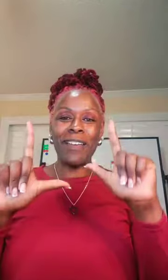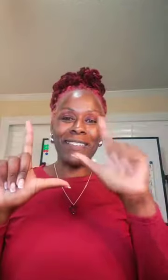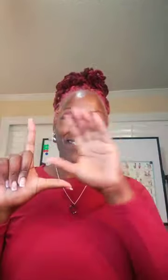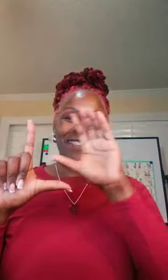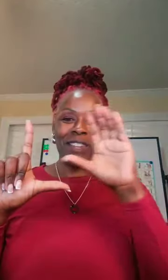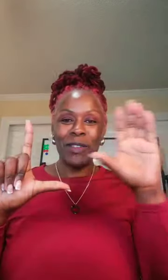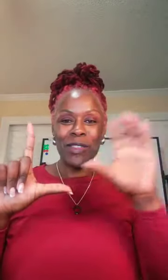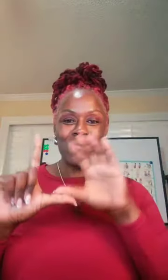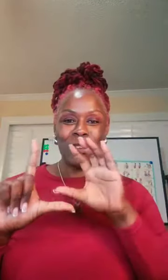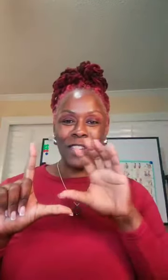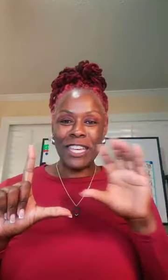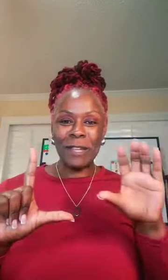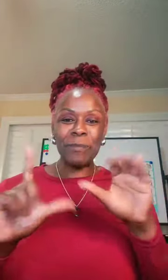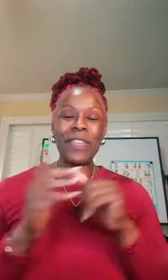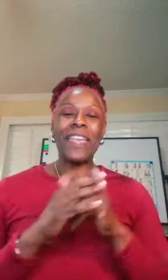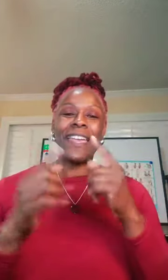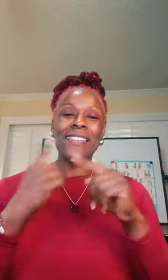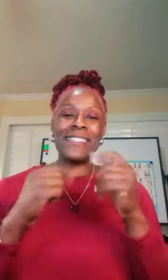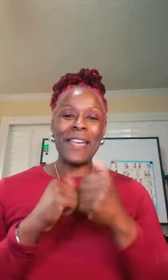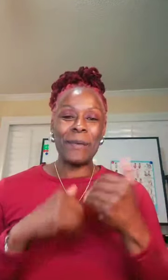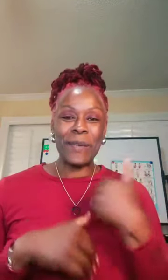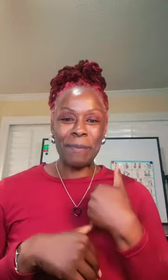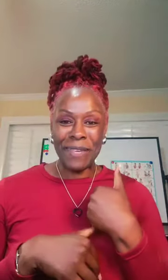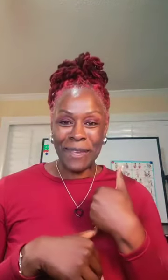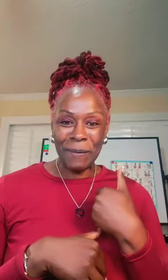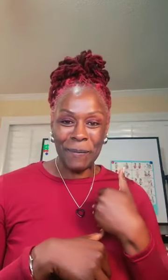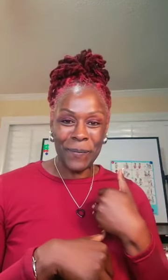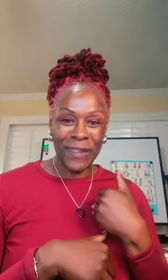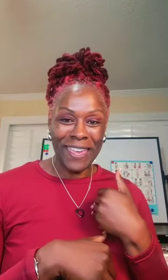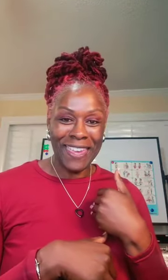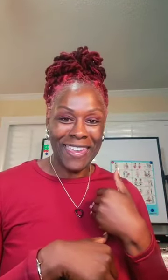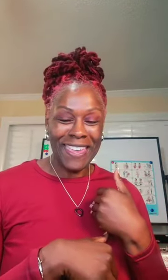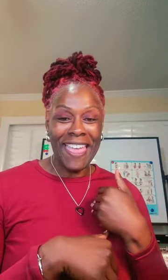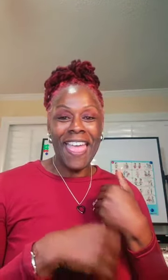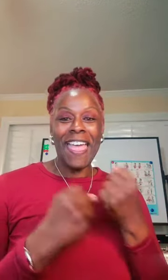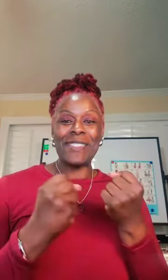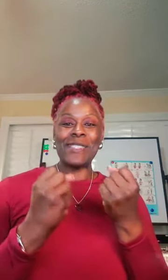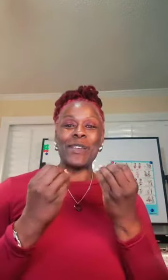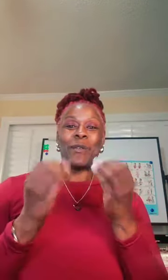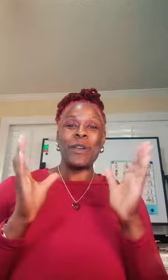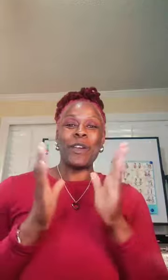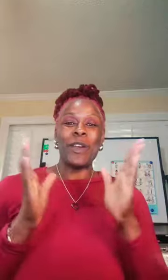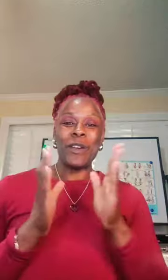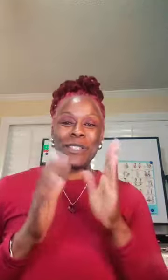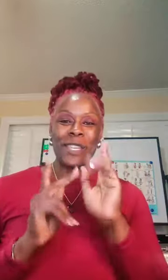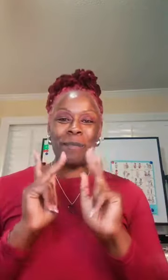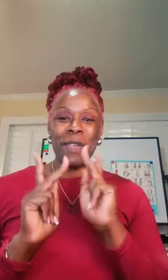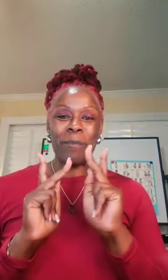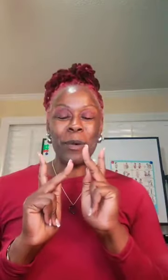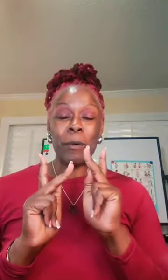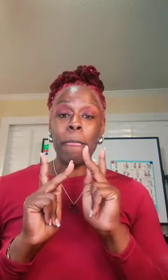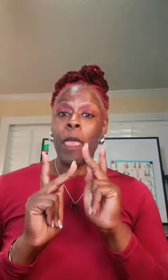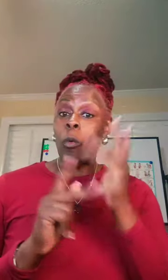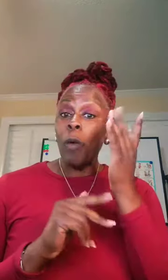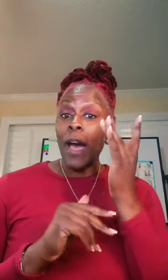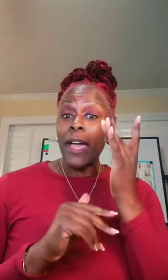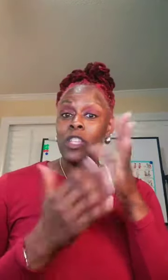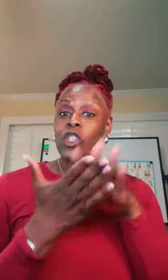on, the screen and sign with me. Okay. And so we're encouraging people to